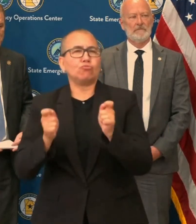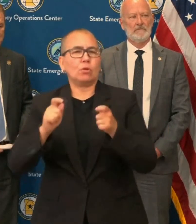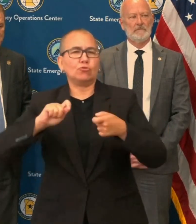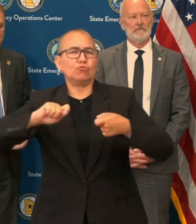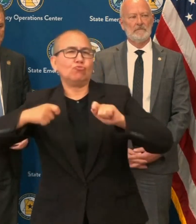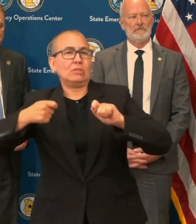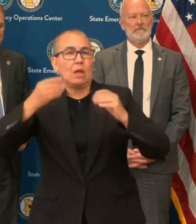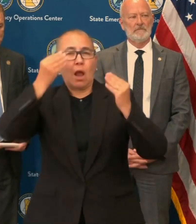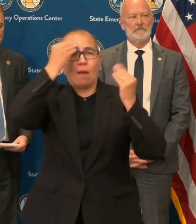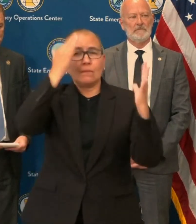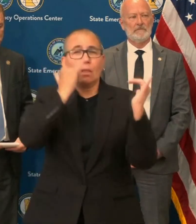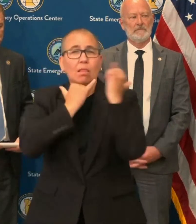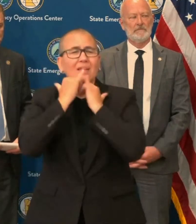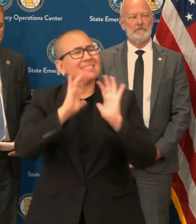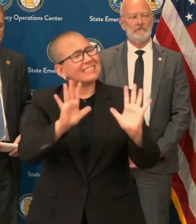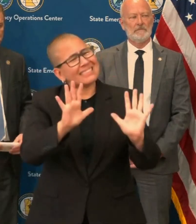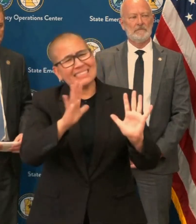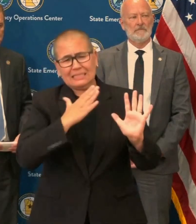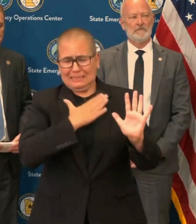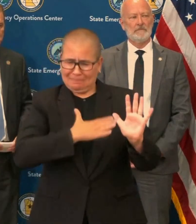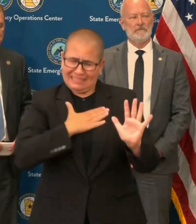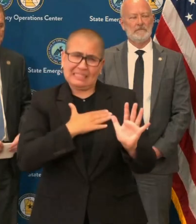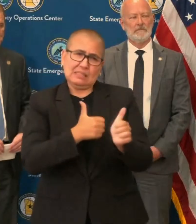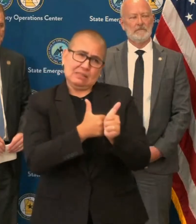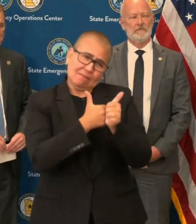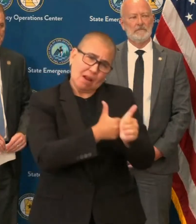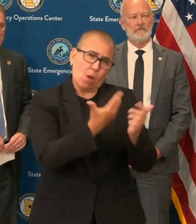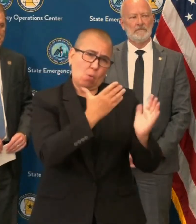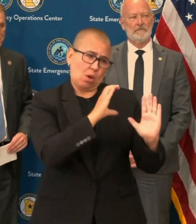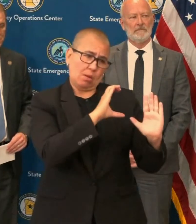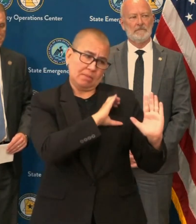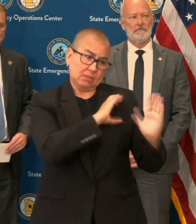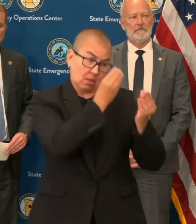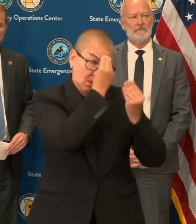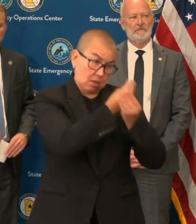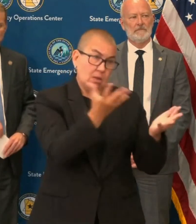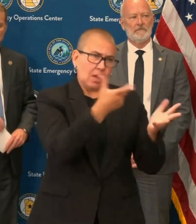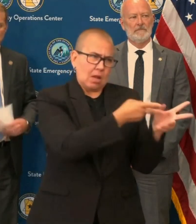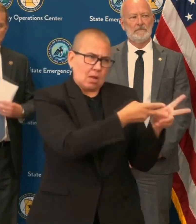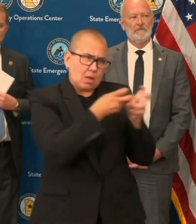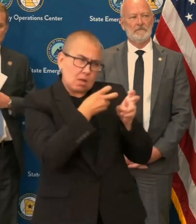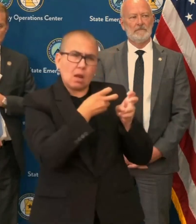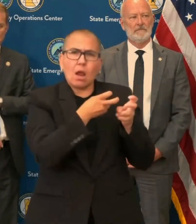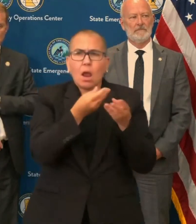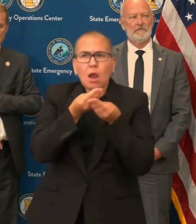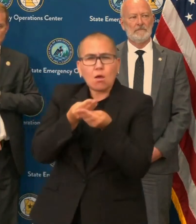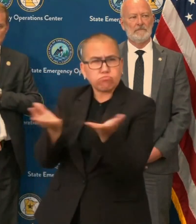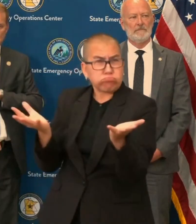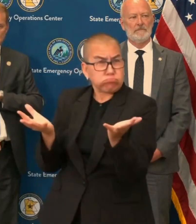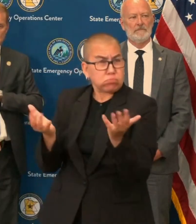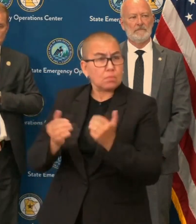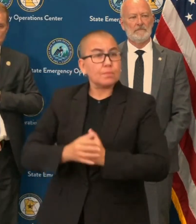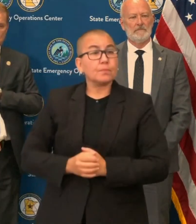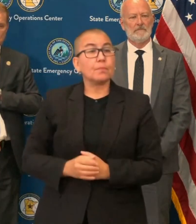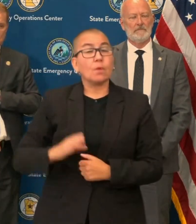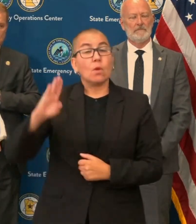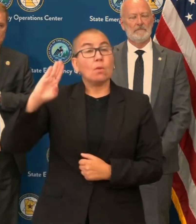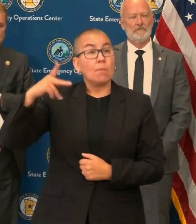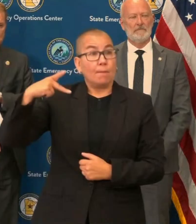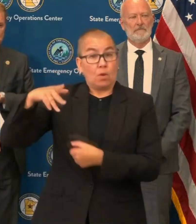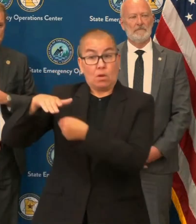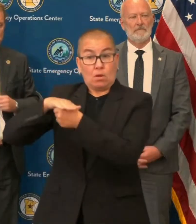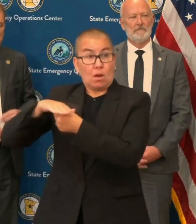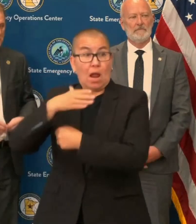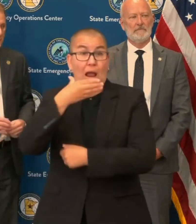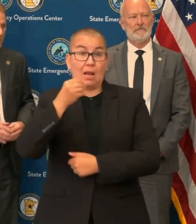to listen to law enforcement in general when law enforcement has those specific asks. In Brooklyn Park and Champlin and